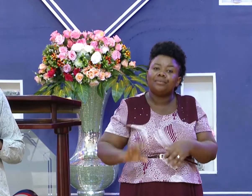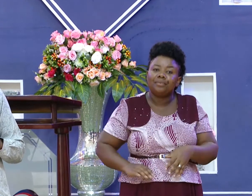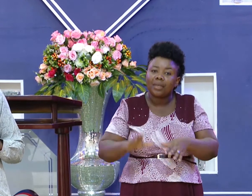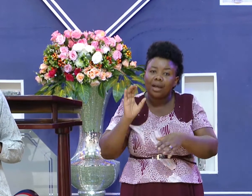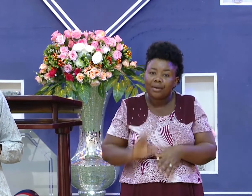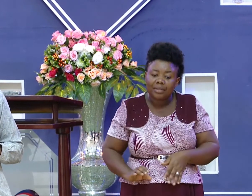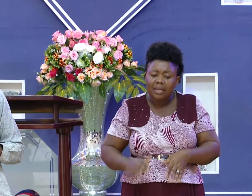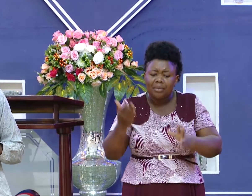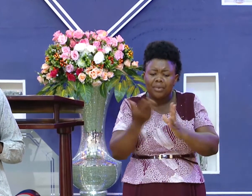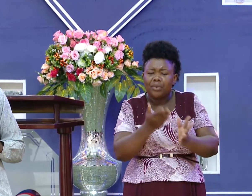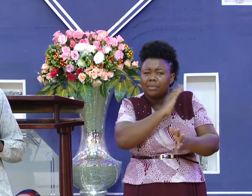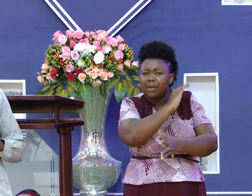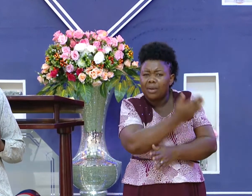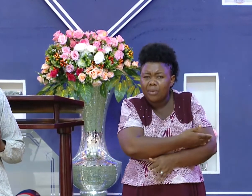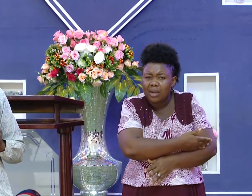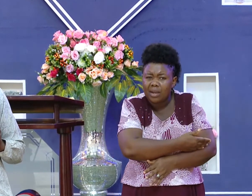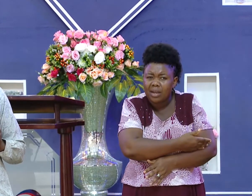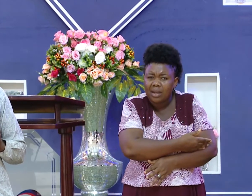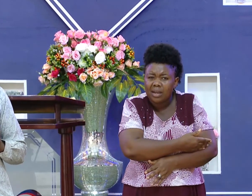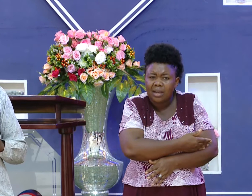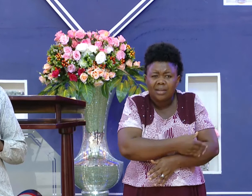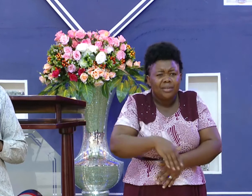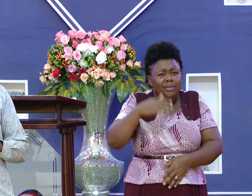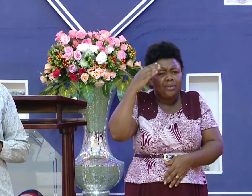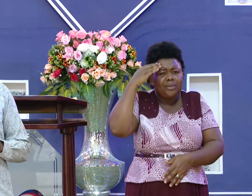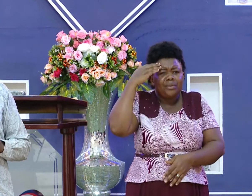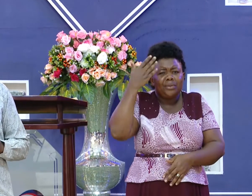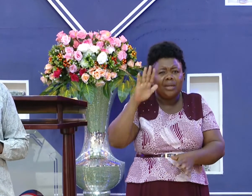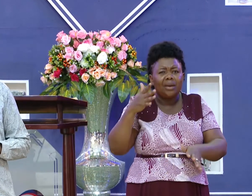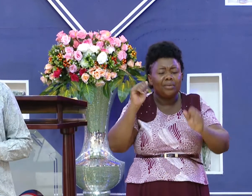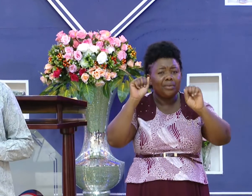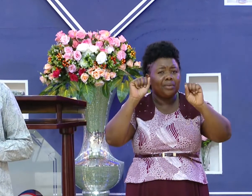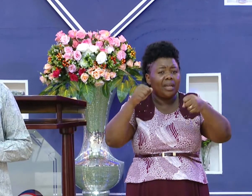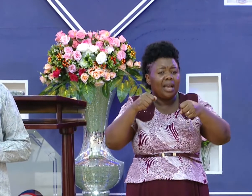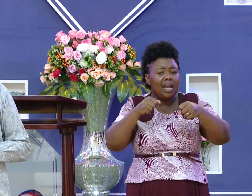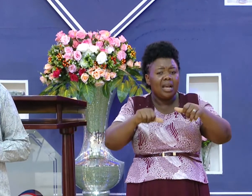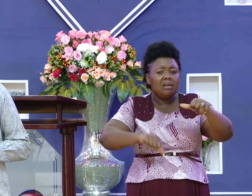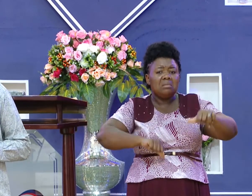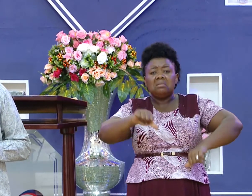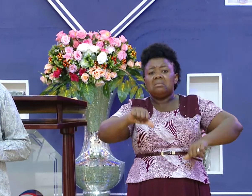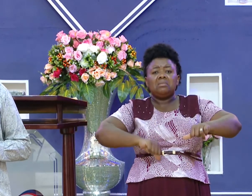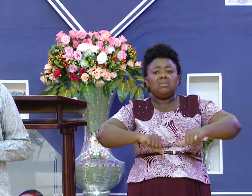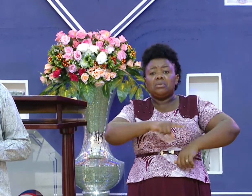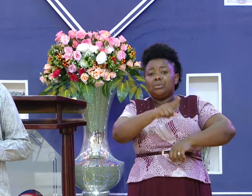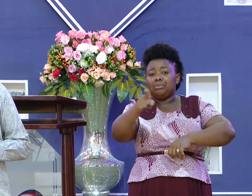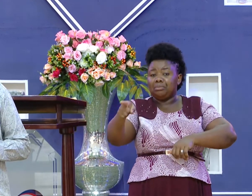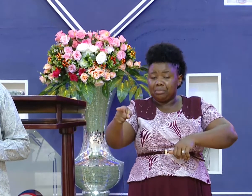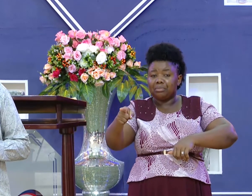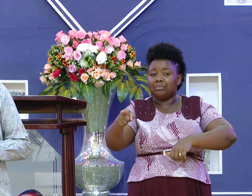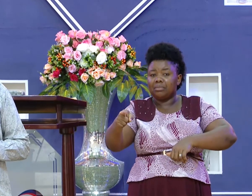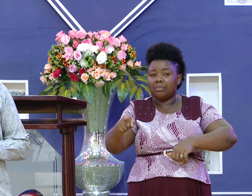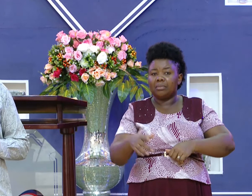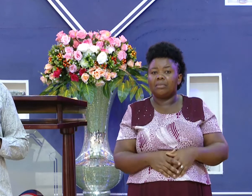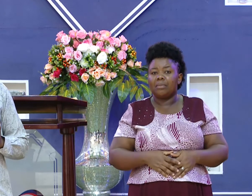Jesus, amidst the power, you have not yet known how you can really